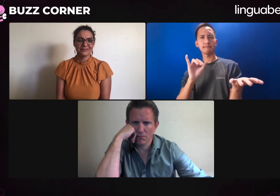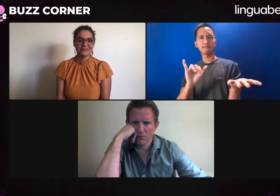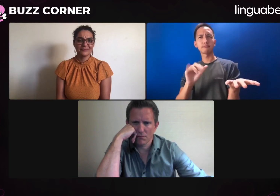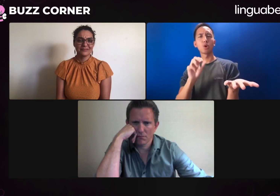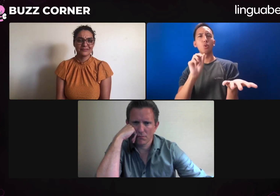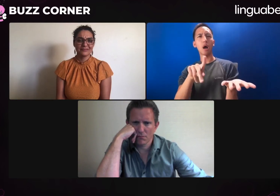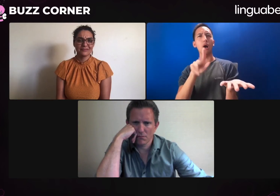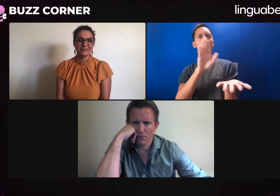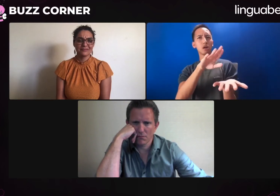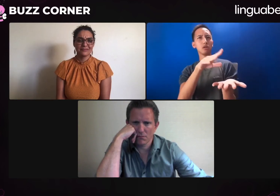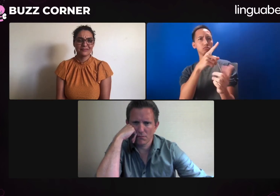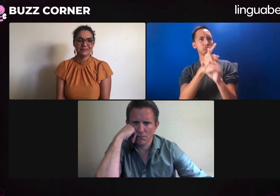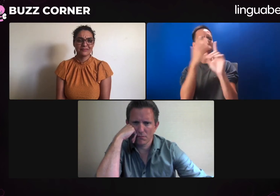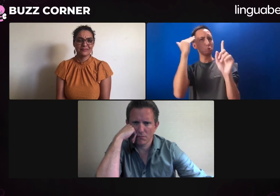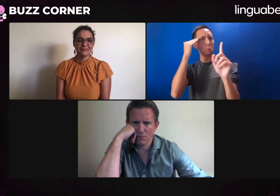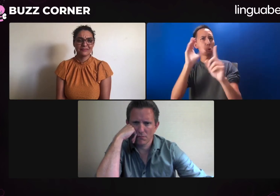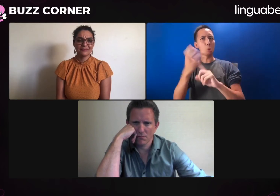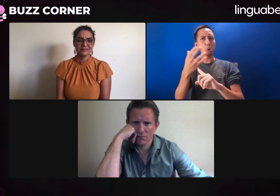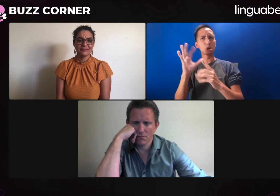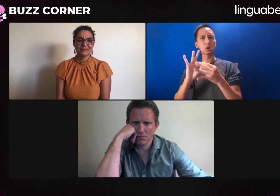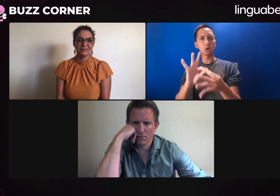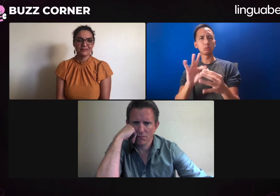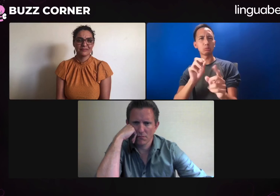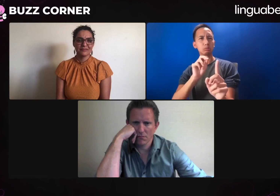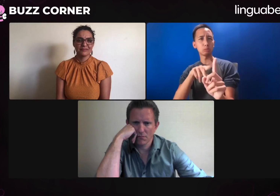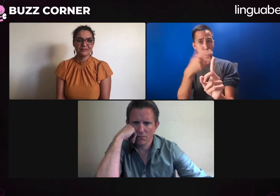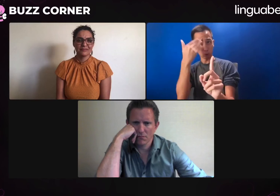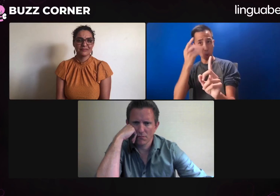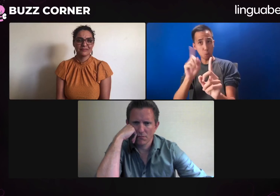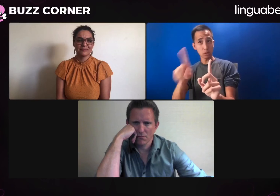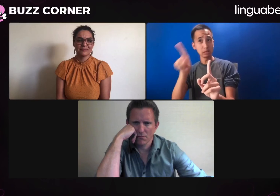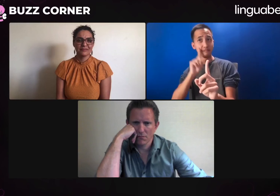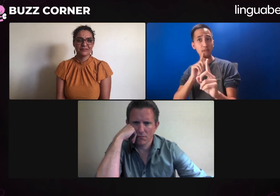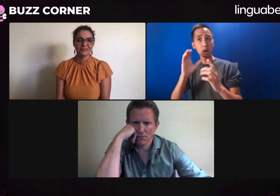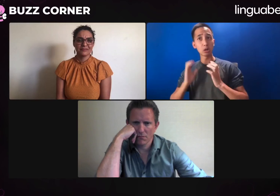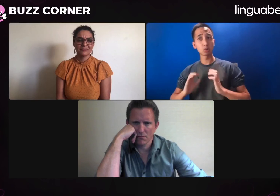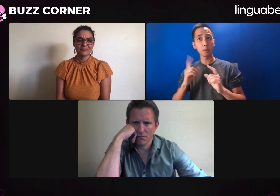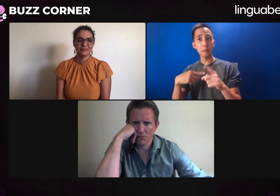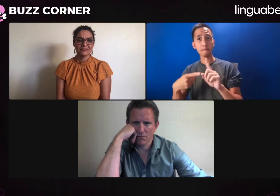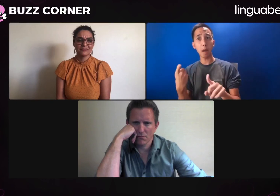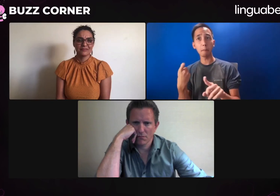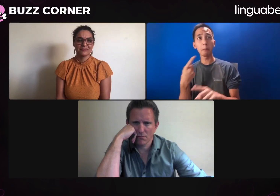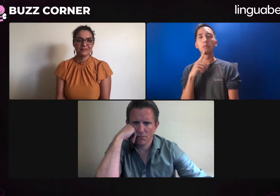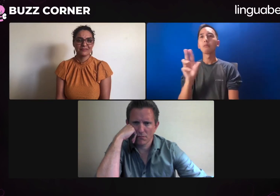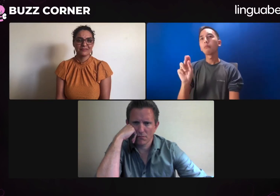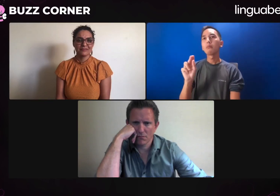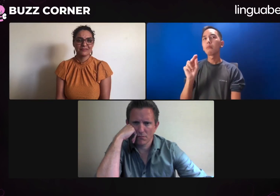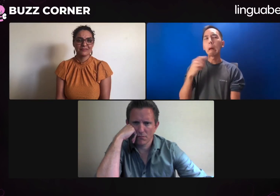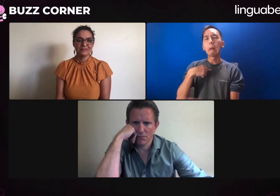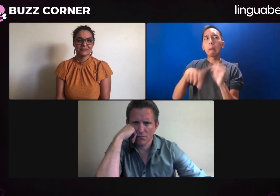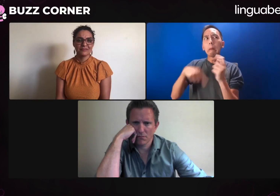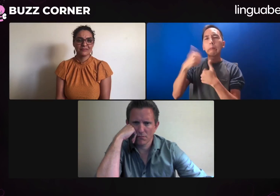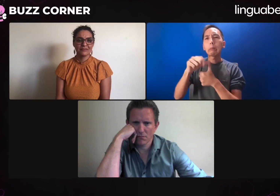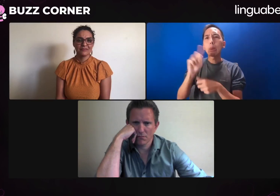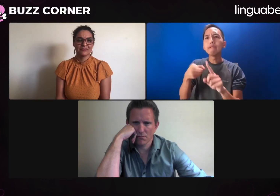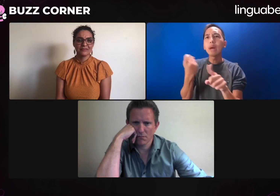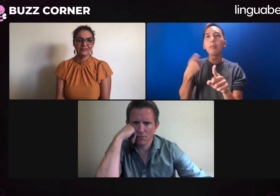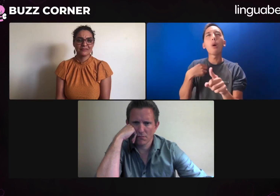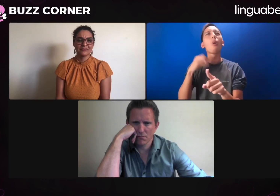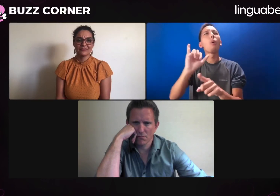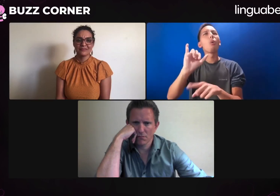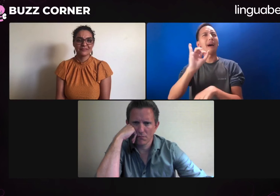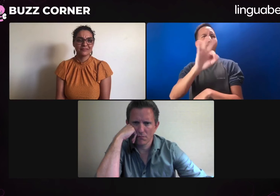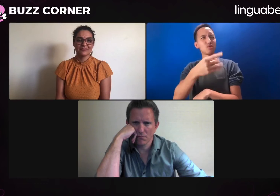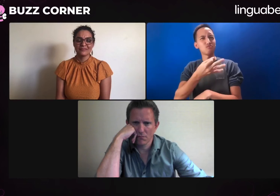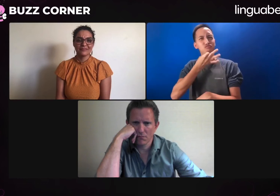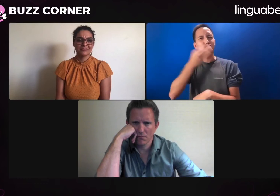huge disagreement, saying, well, no, I learned this and I want to provide culture. And I said, but do you know where that deaf customer